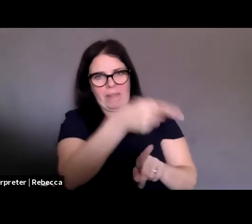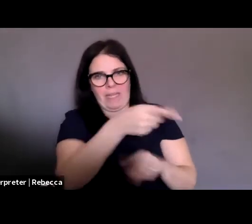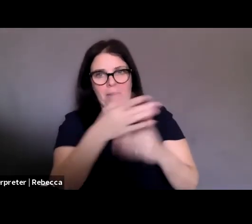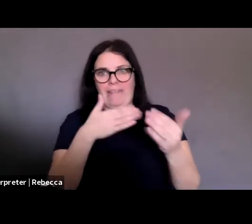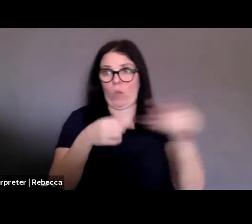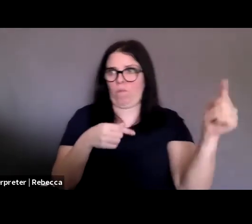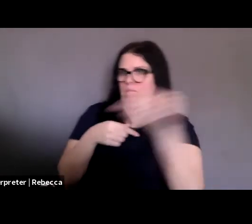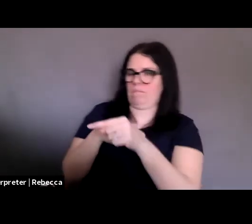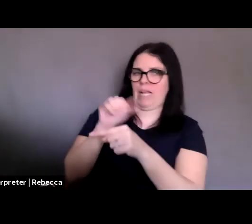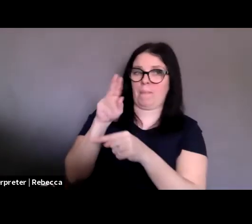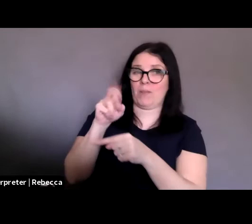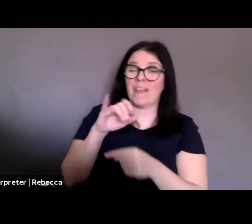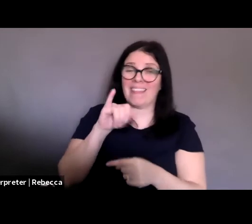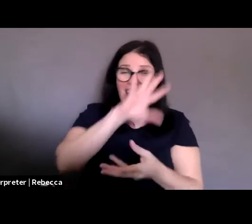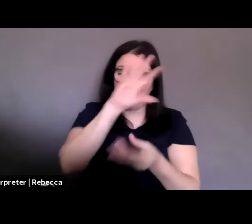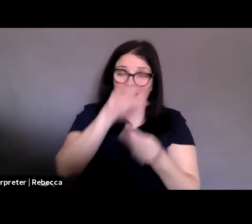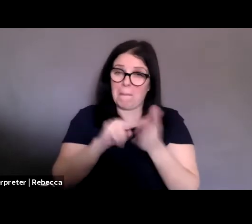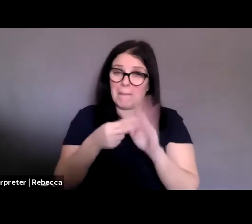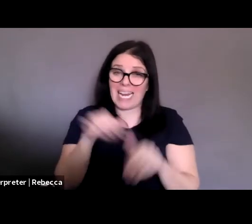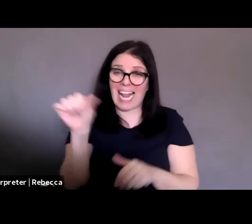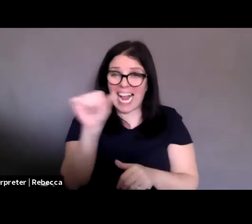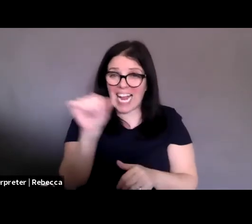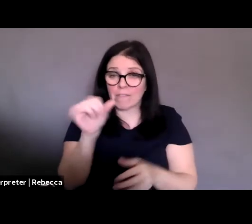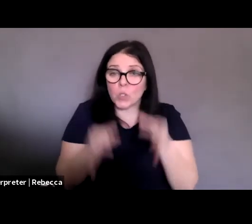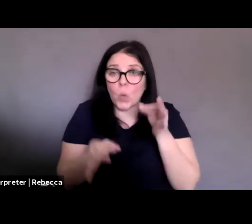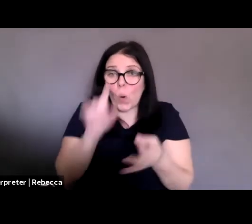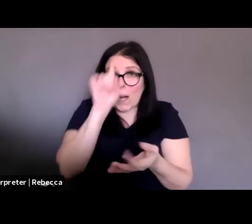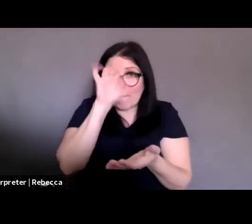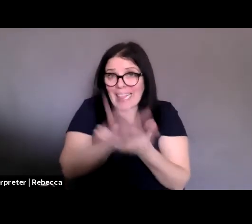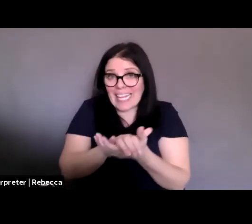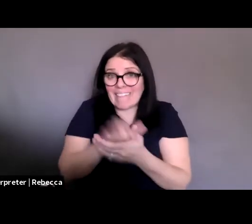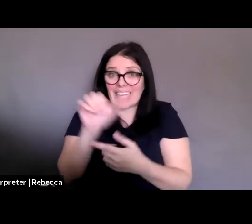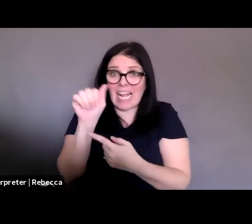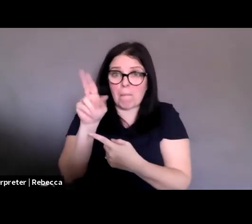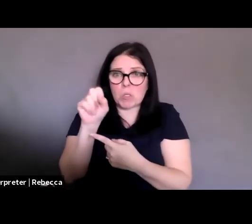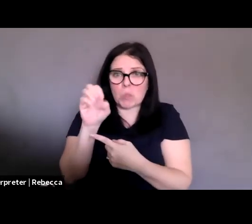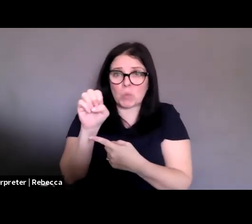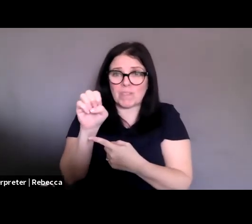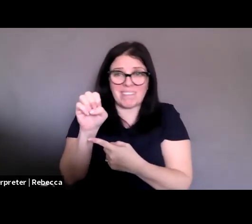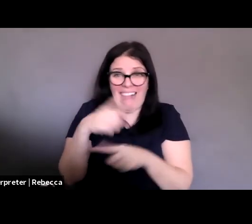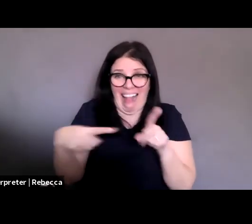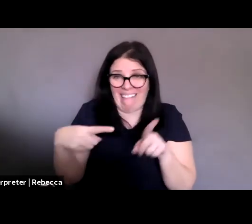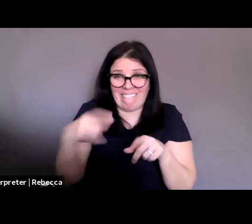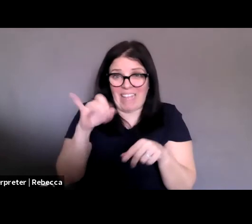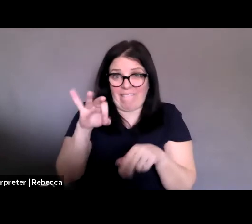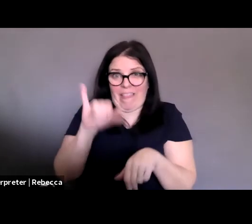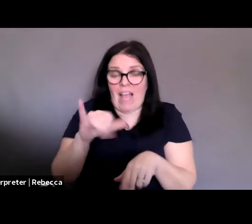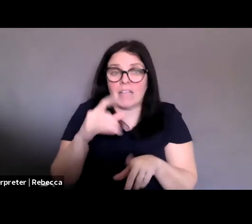to courts accepting abuse claims almost half as often, 23%, less than a quarter of the time.